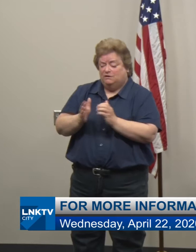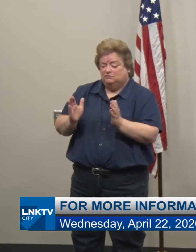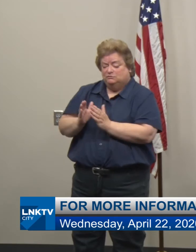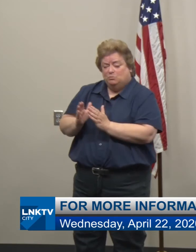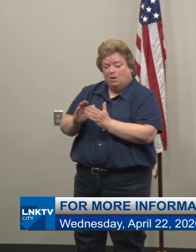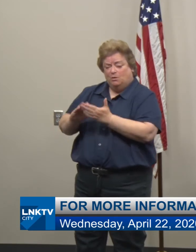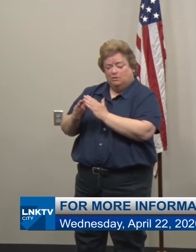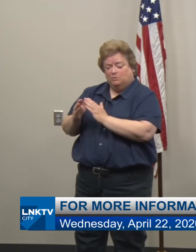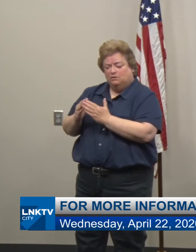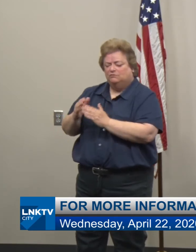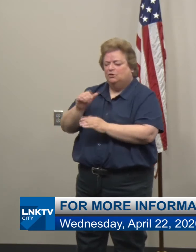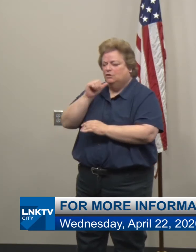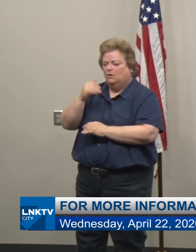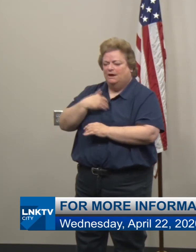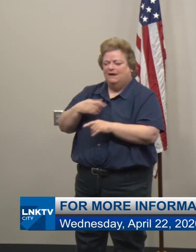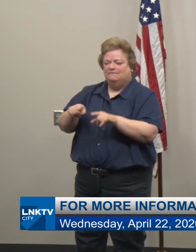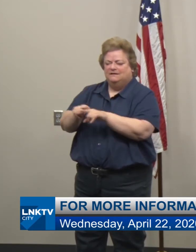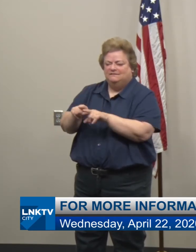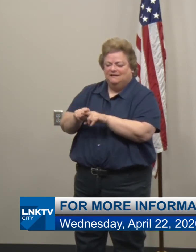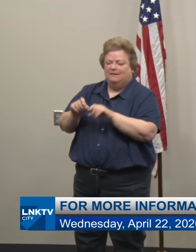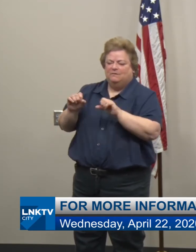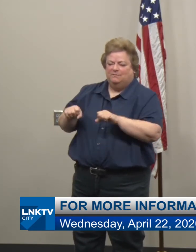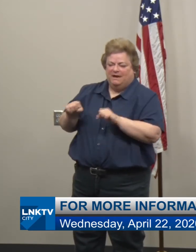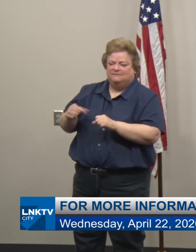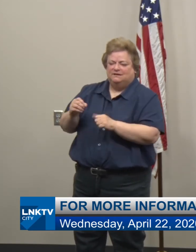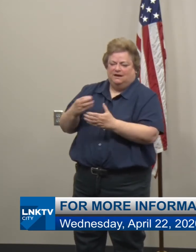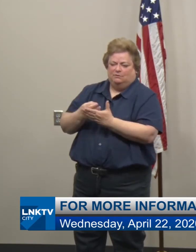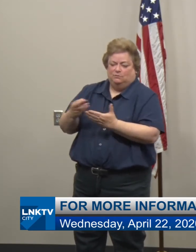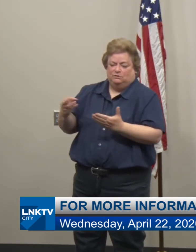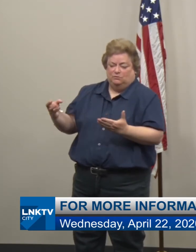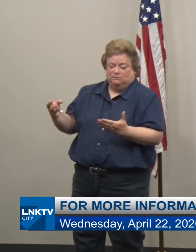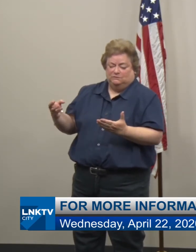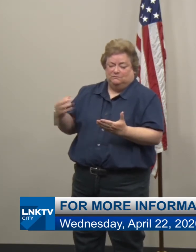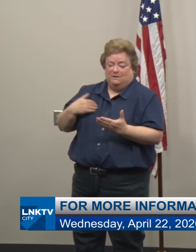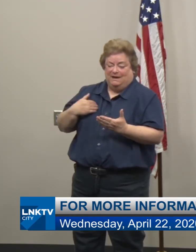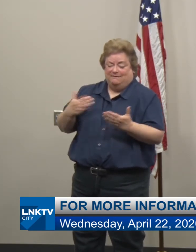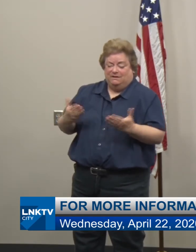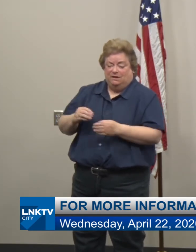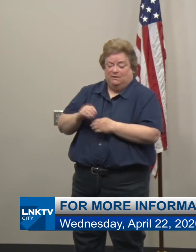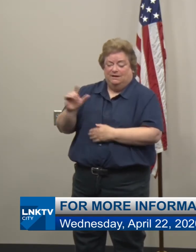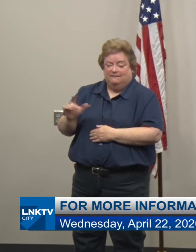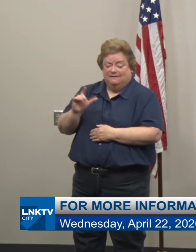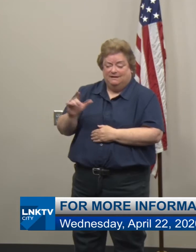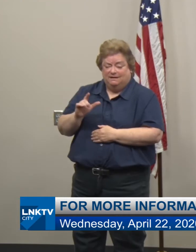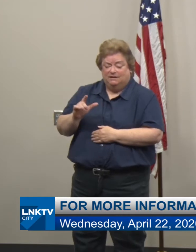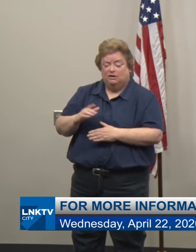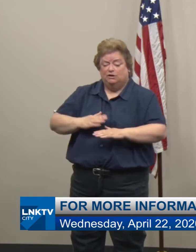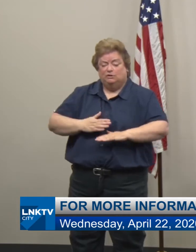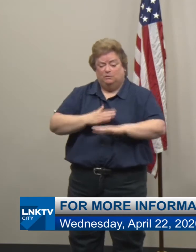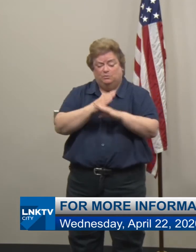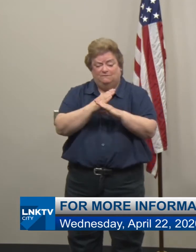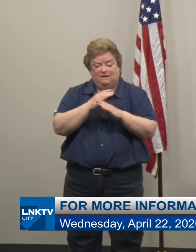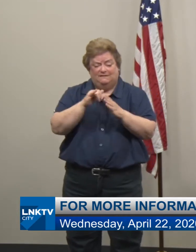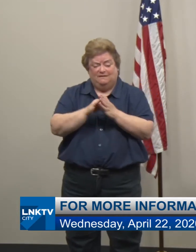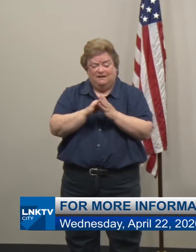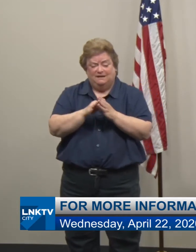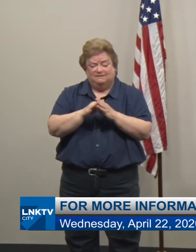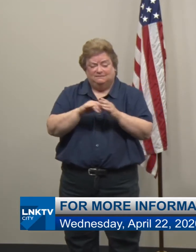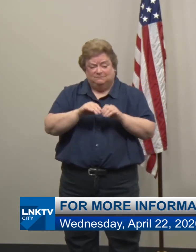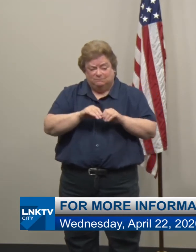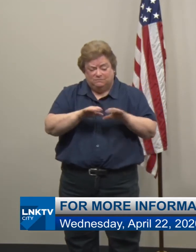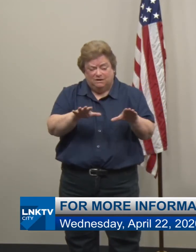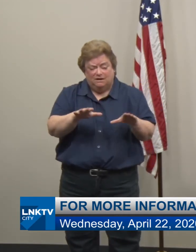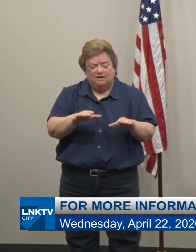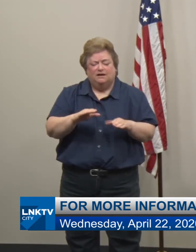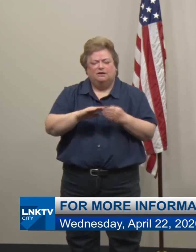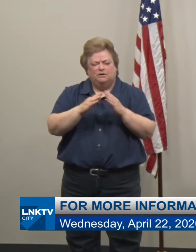communities that don't have the same capacity and resources. To prevent these outbreaks and spikes, the community still